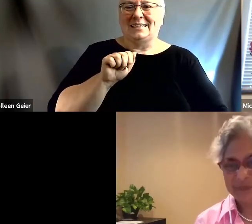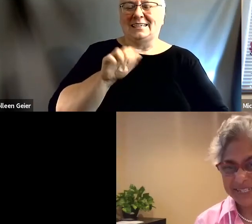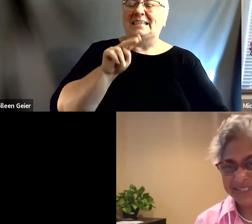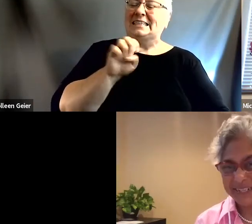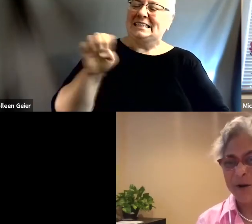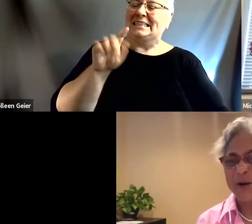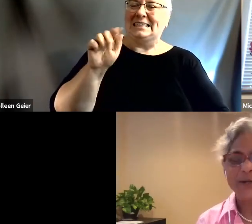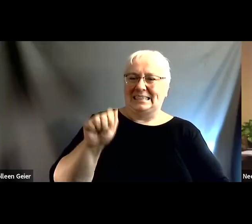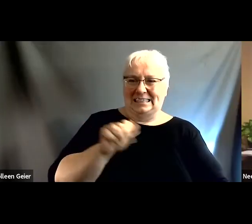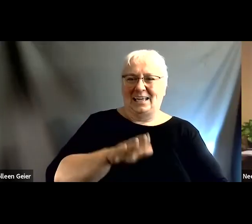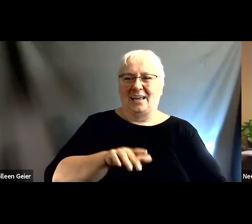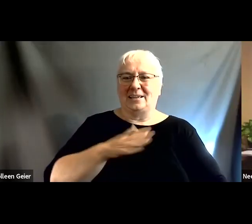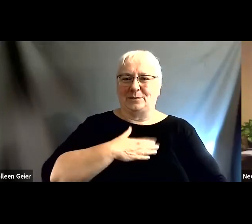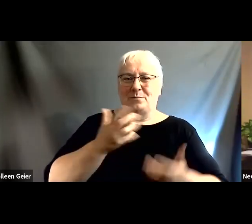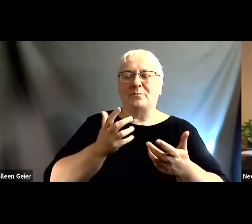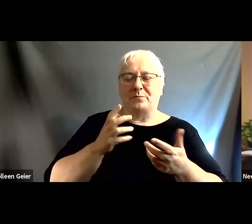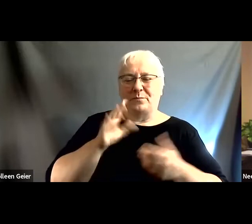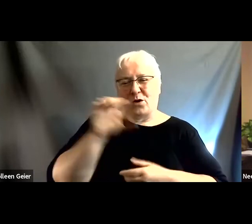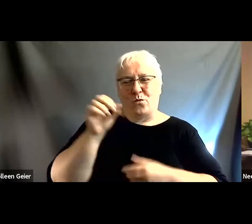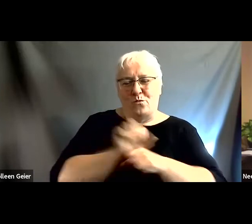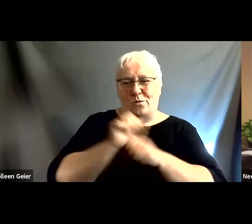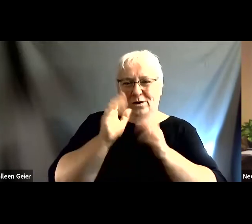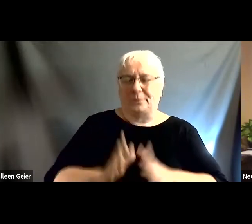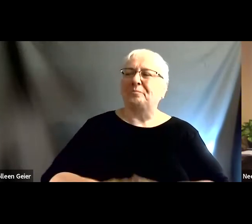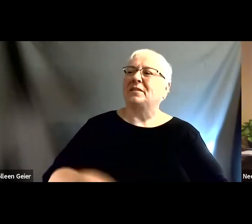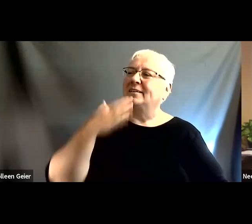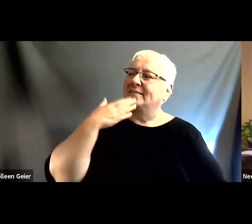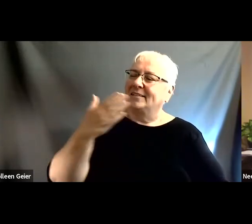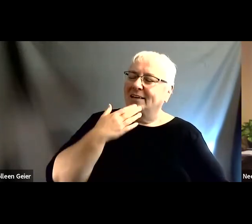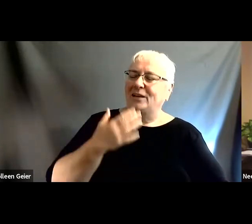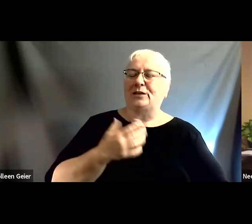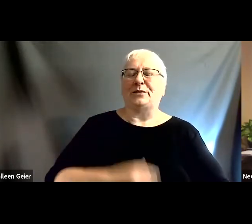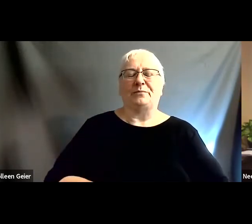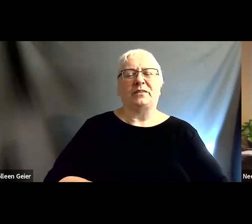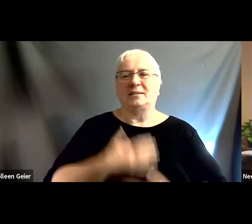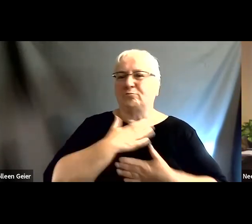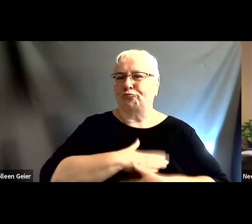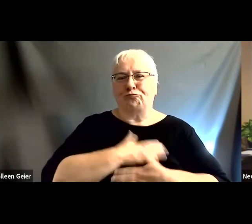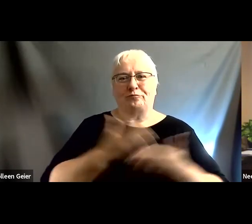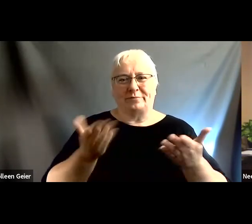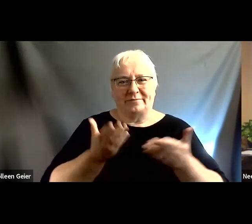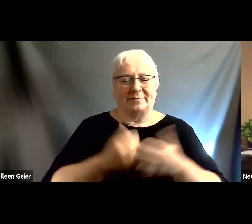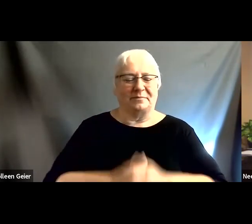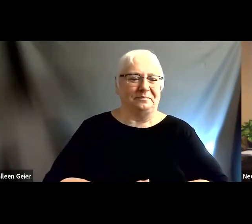a pleasure and honor to be here. I think one of the things that